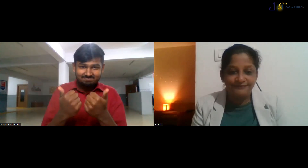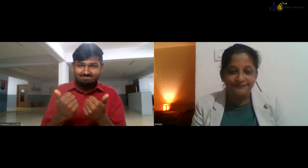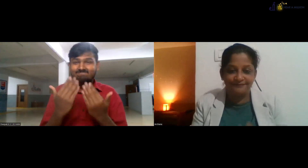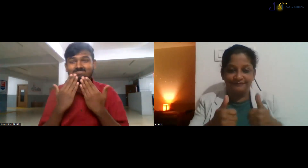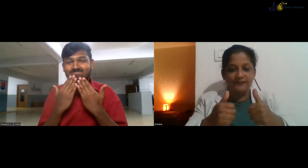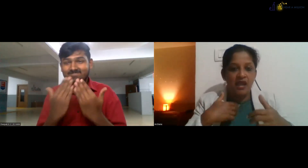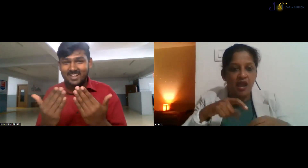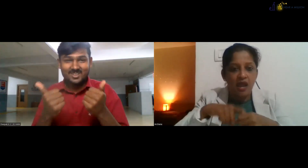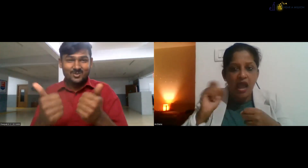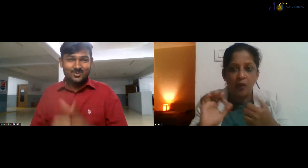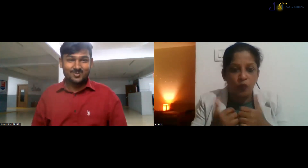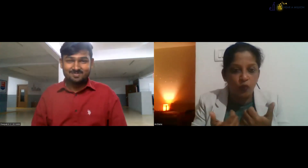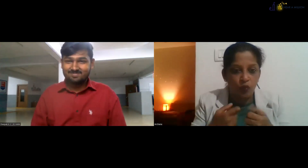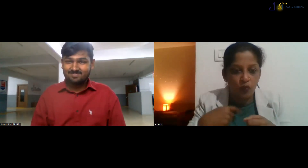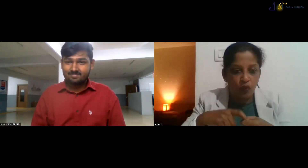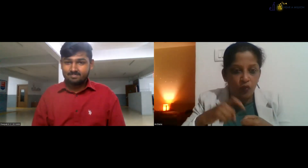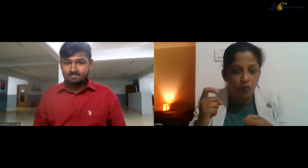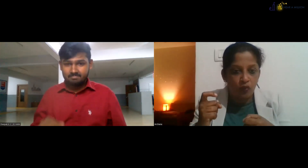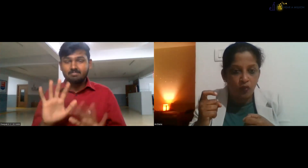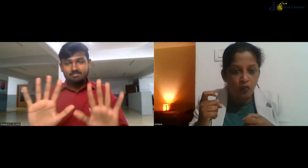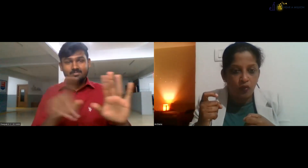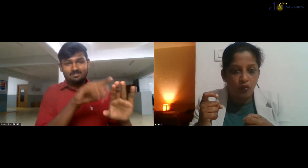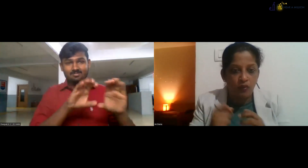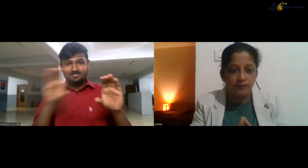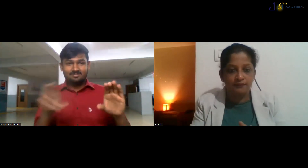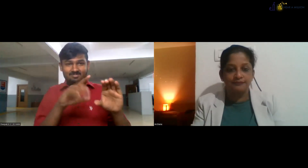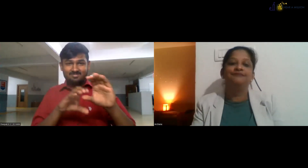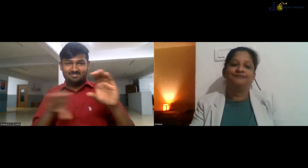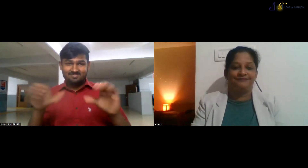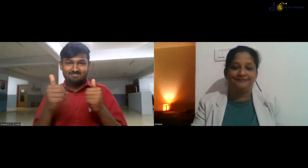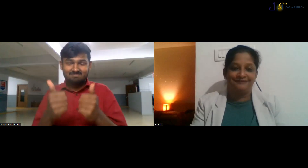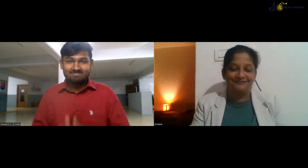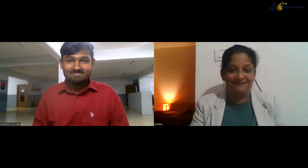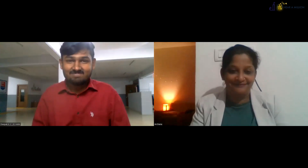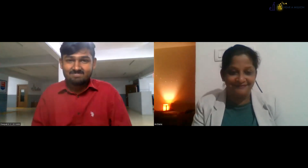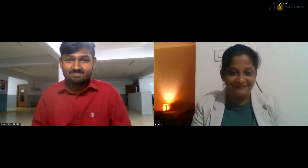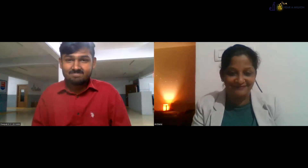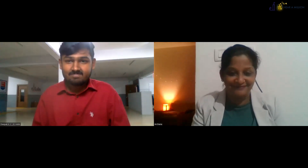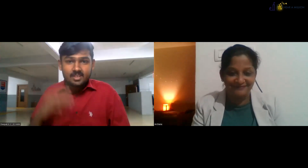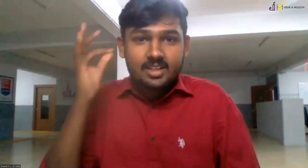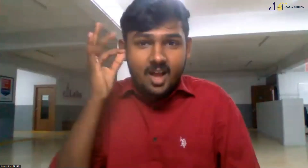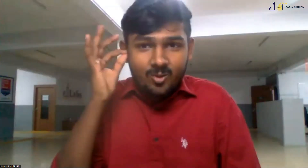Now we would be having Rahul. How can I log out? You just be there.